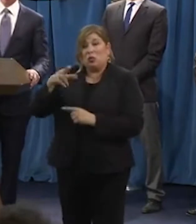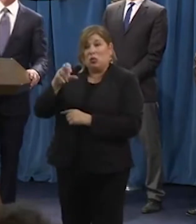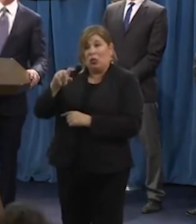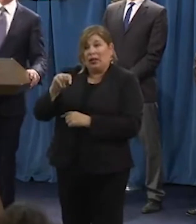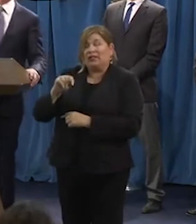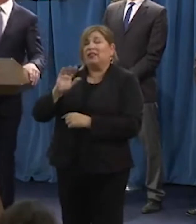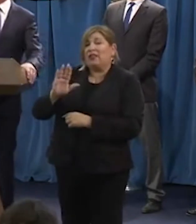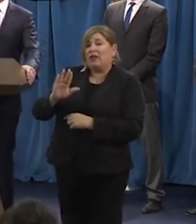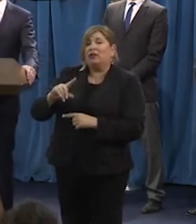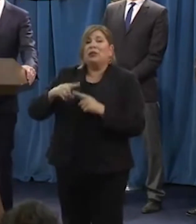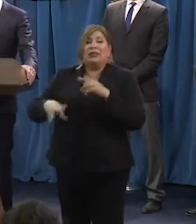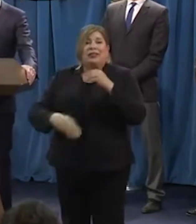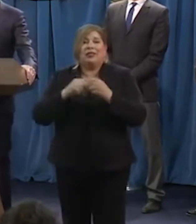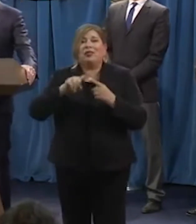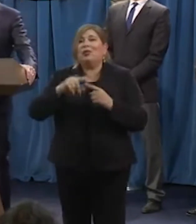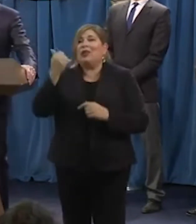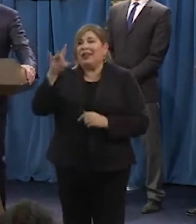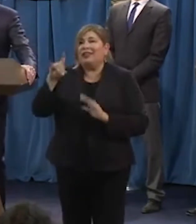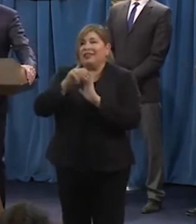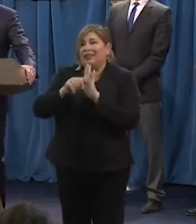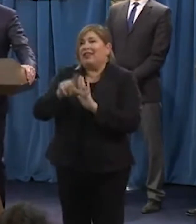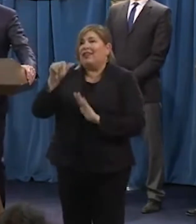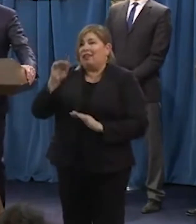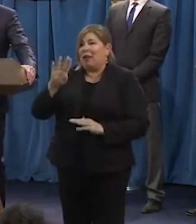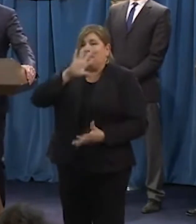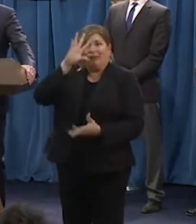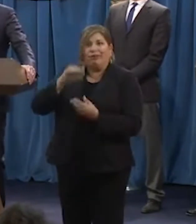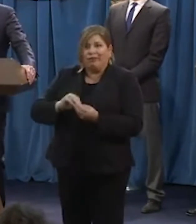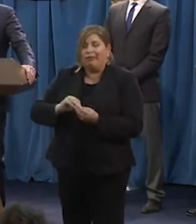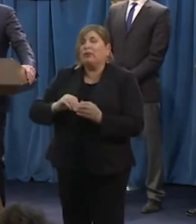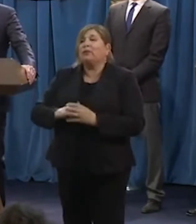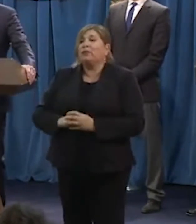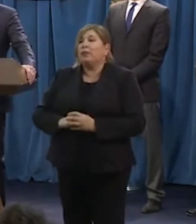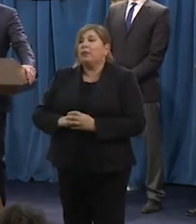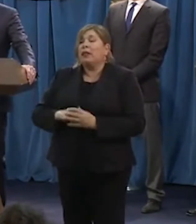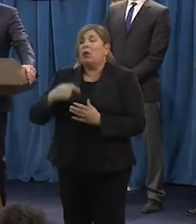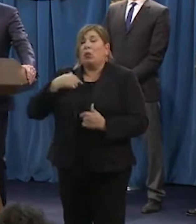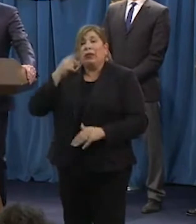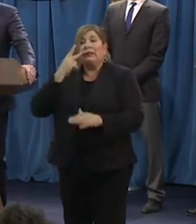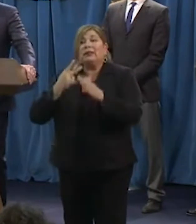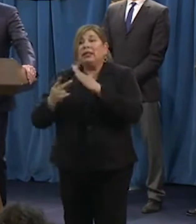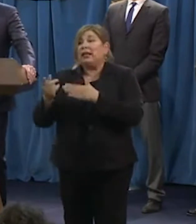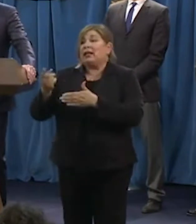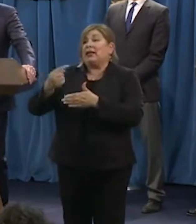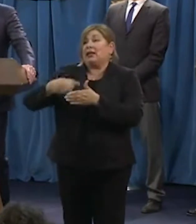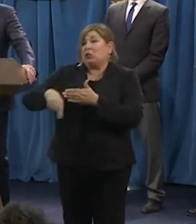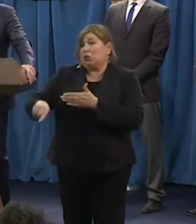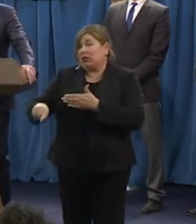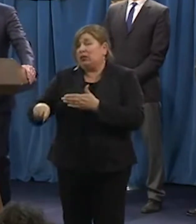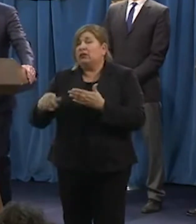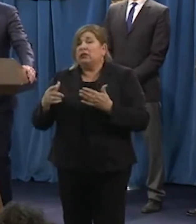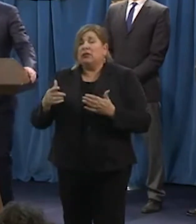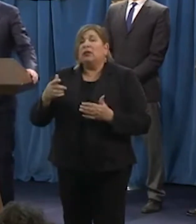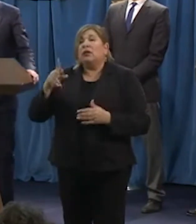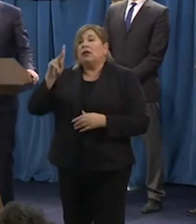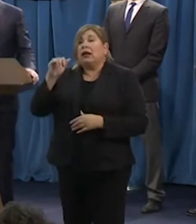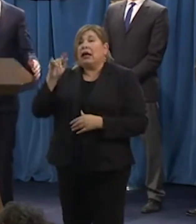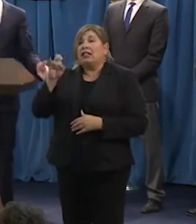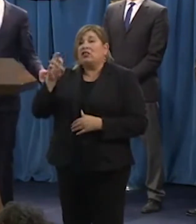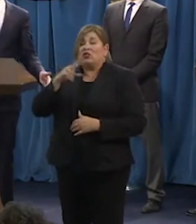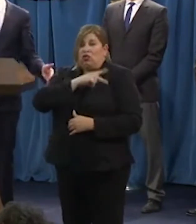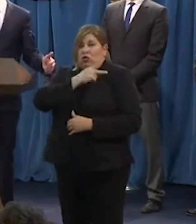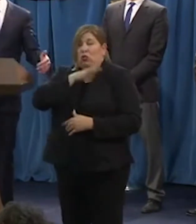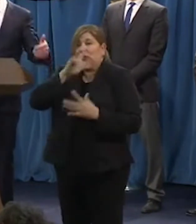state labs. We have expectation that as early as next week, Kaiser will start testing, and we're working with